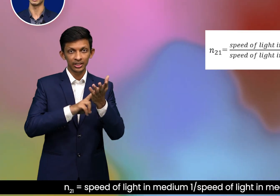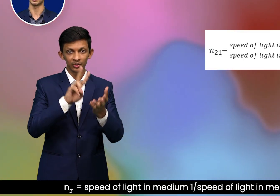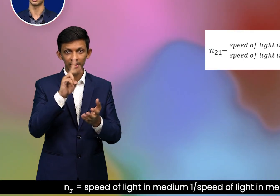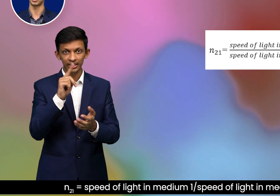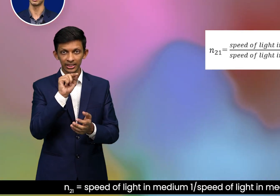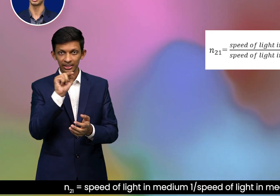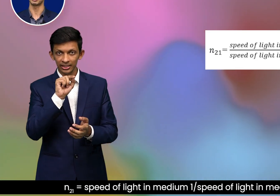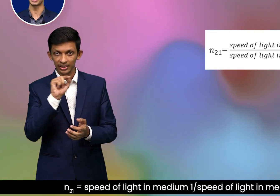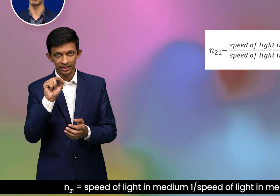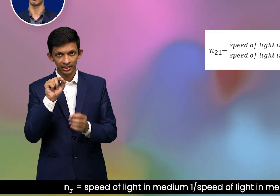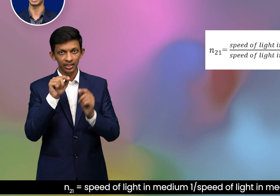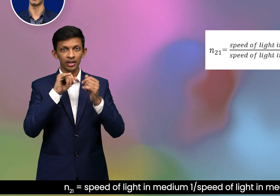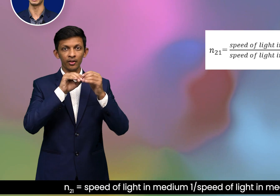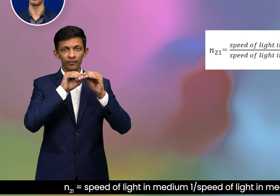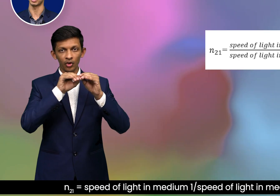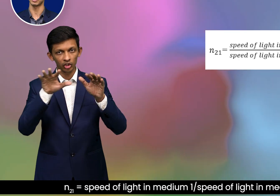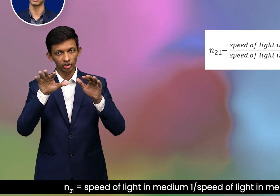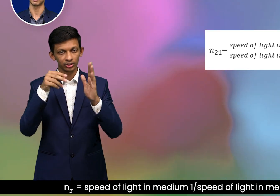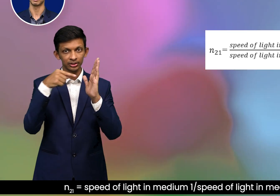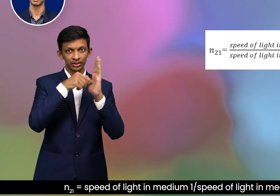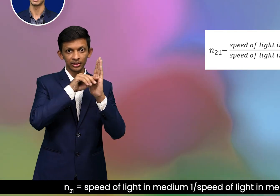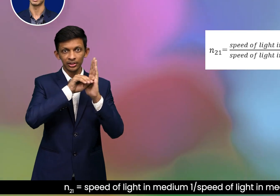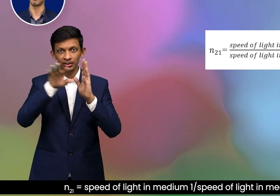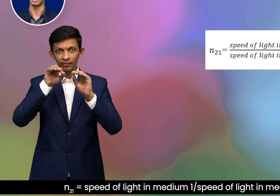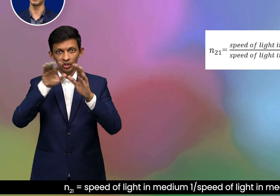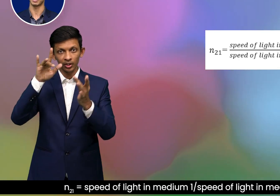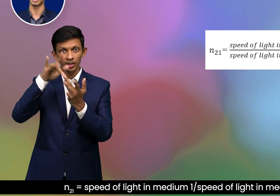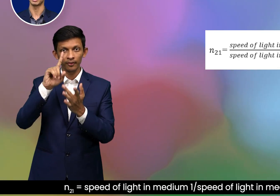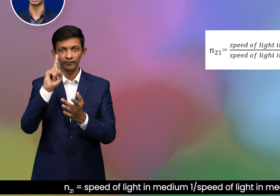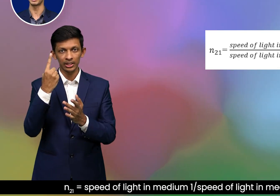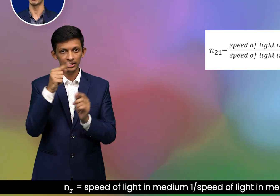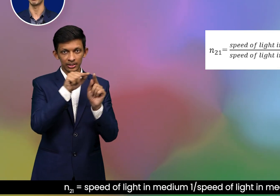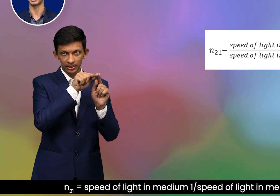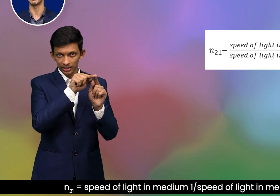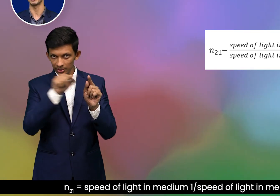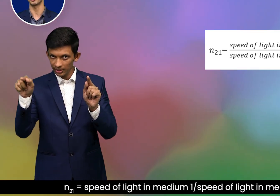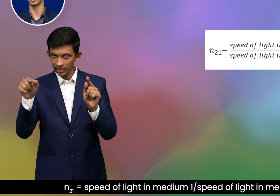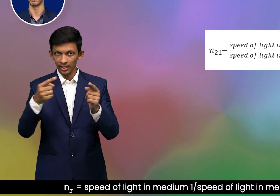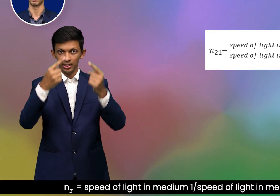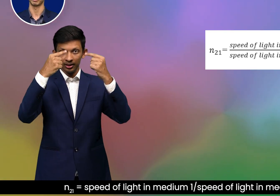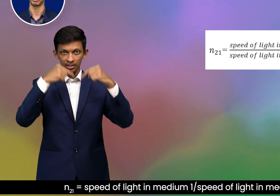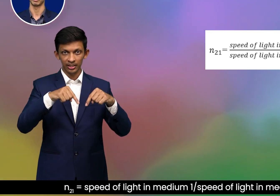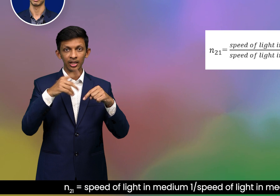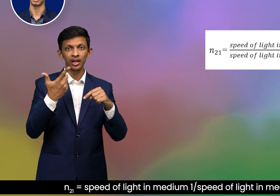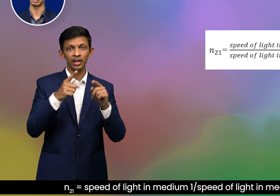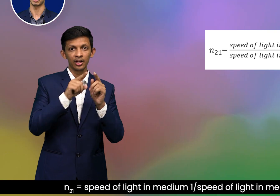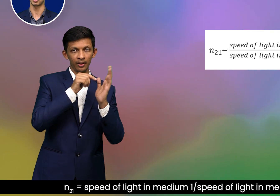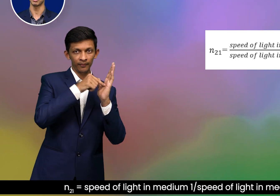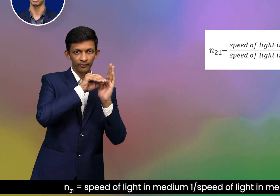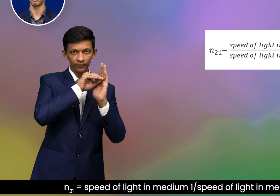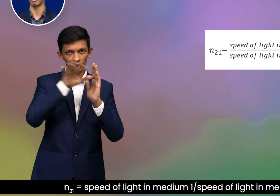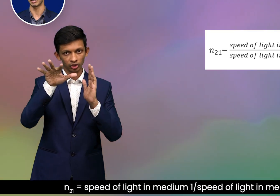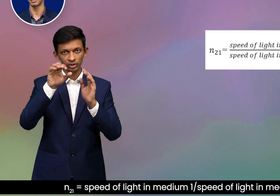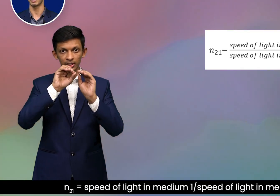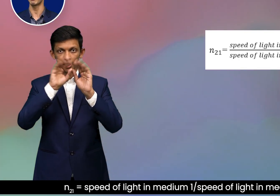n21 is equals to speed of light in medium 1 divided by speed of light in medium 2 equals